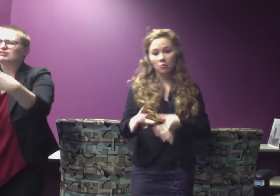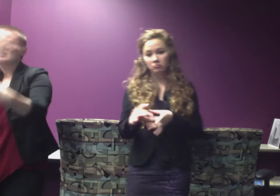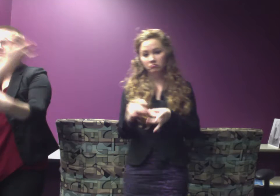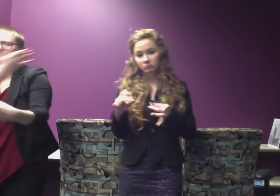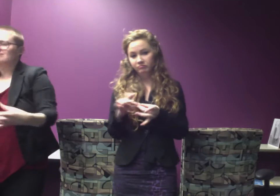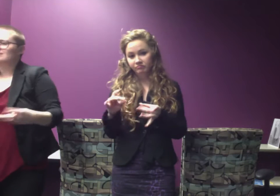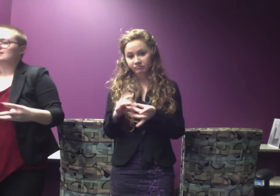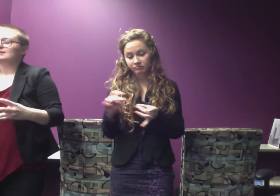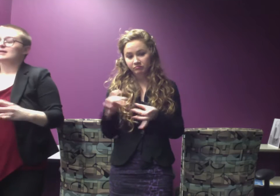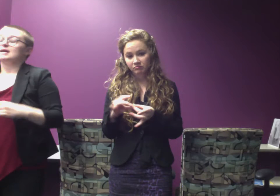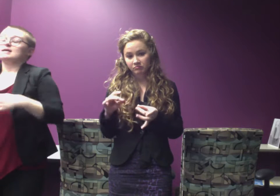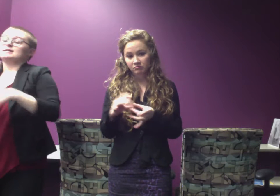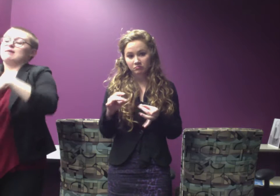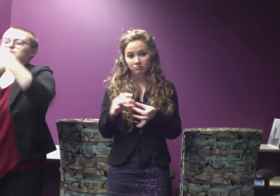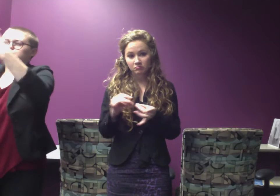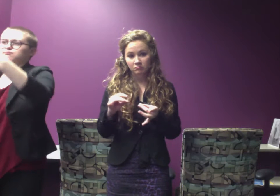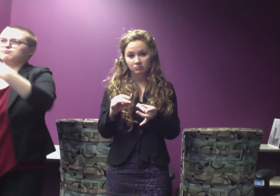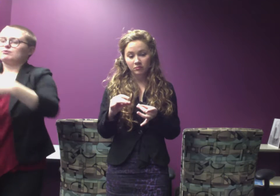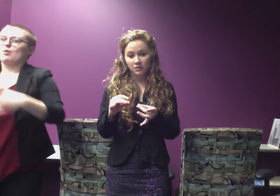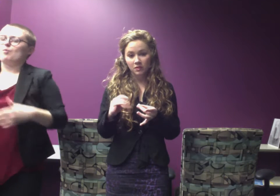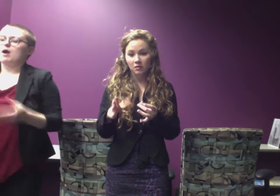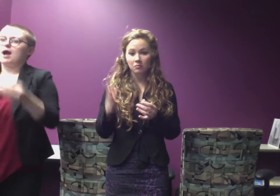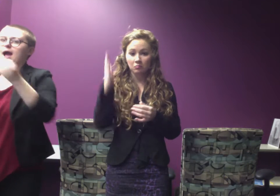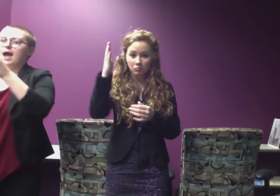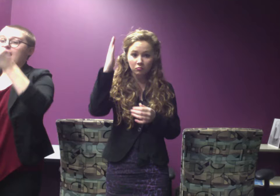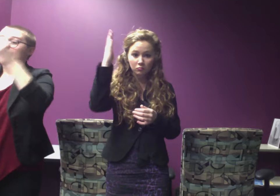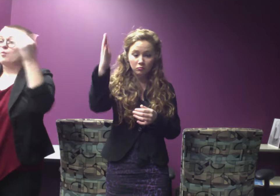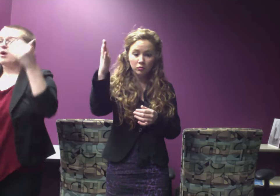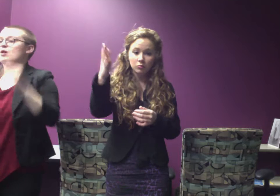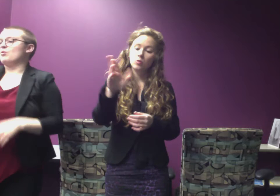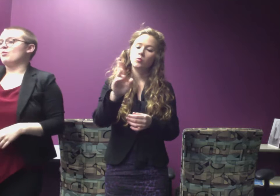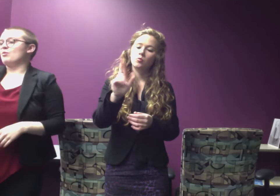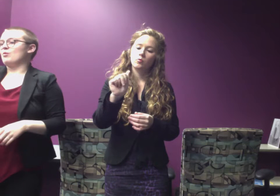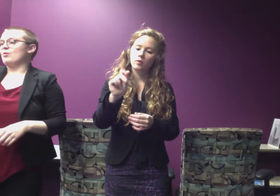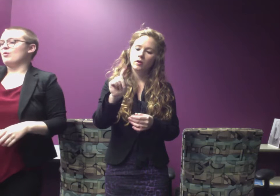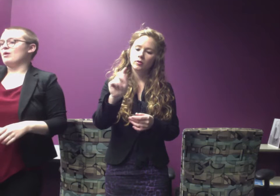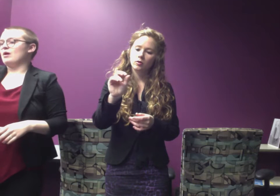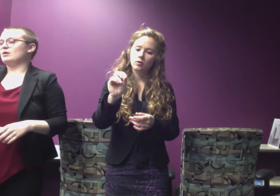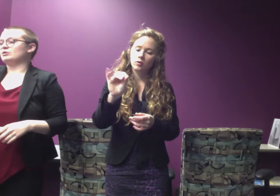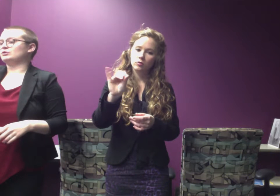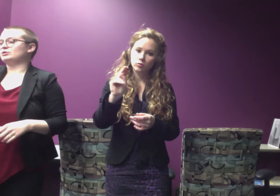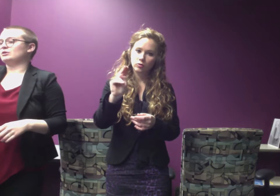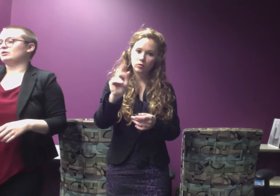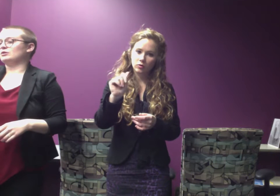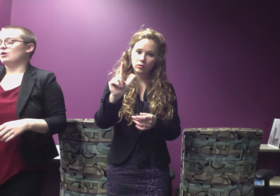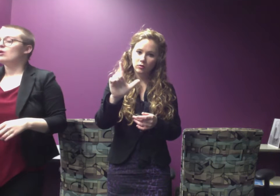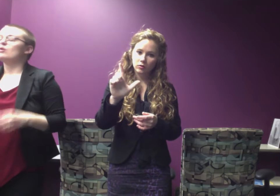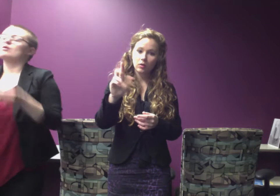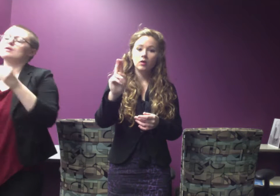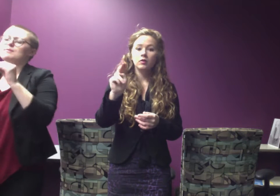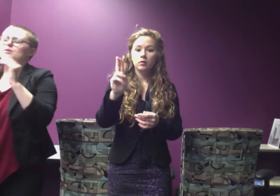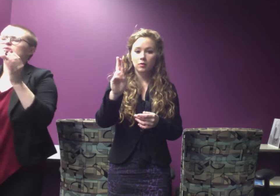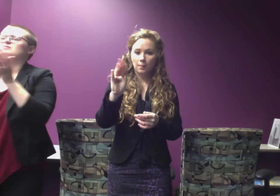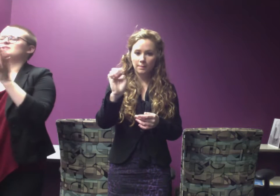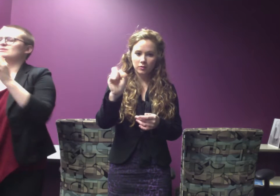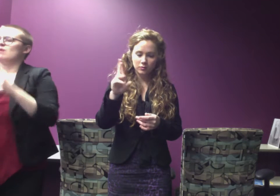eventually going to put rational numbers on here, which means fractions and so on. And you need to know a little more geometry than we know right